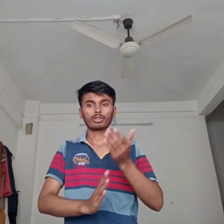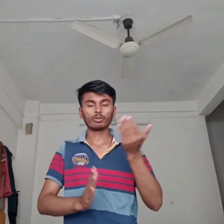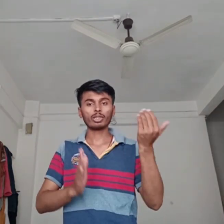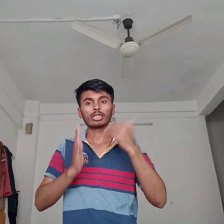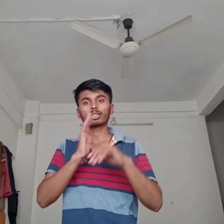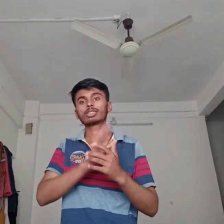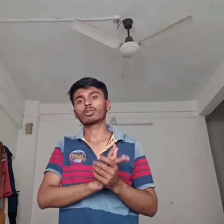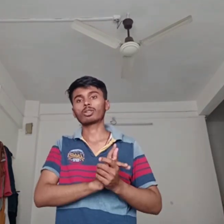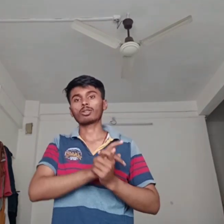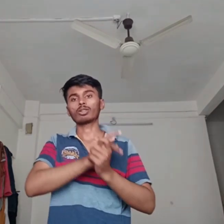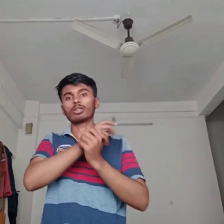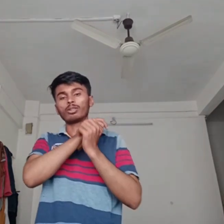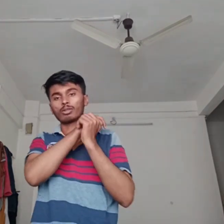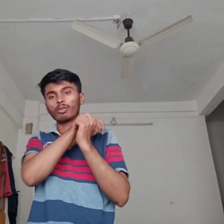when the cut is occur on our body,